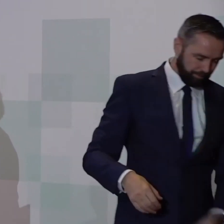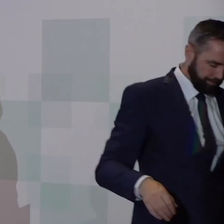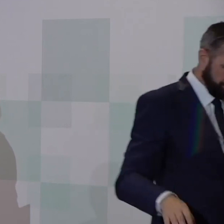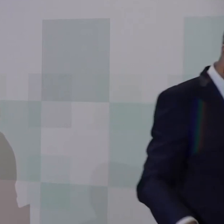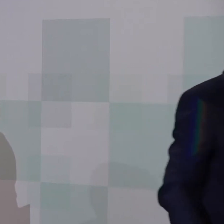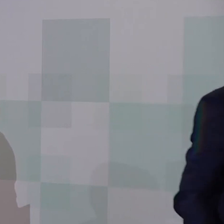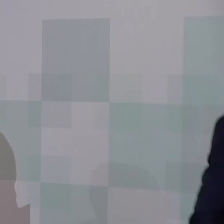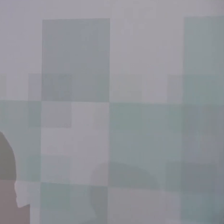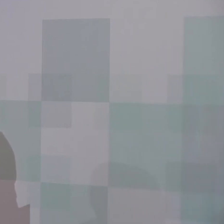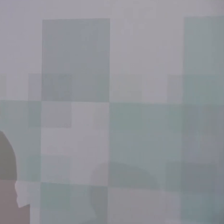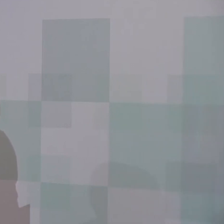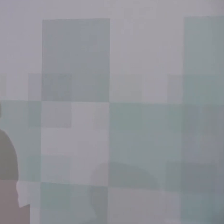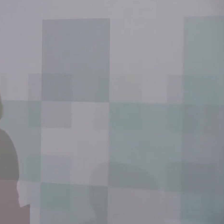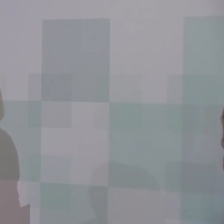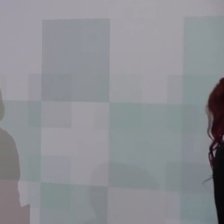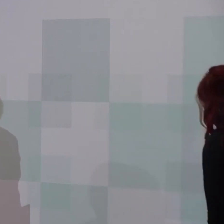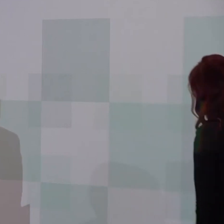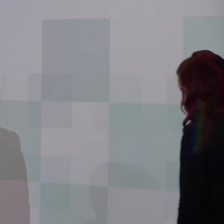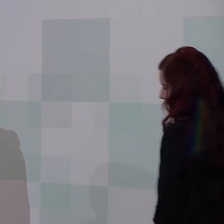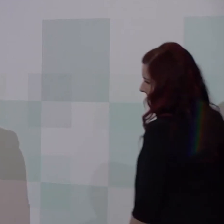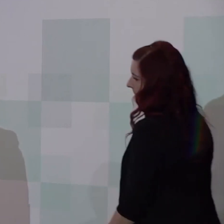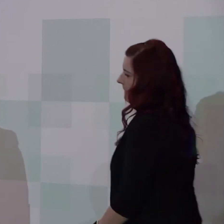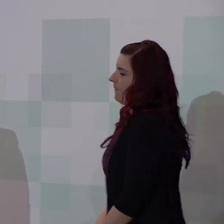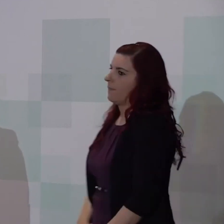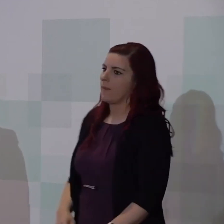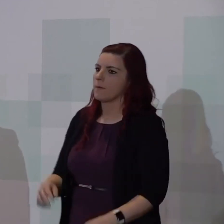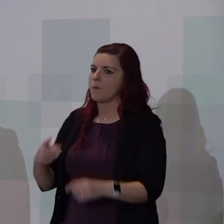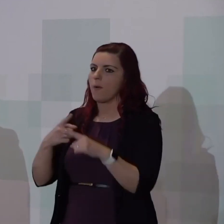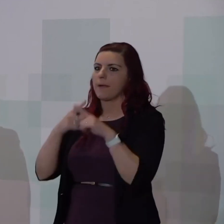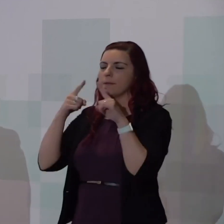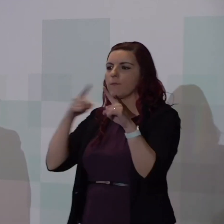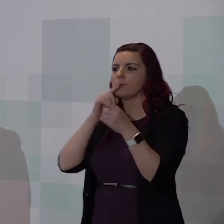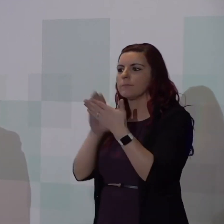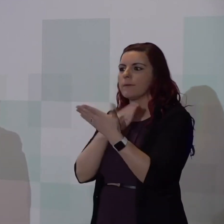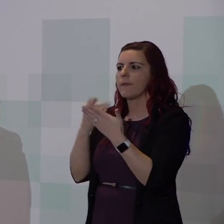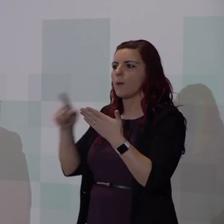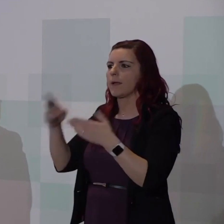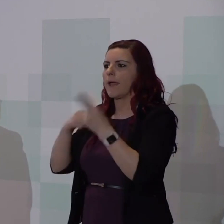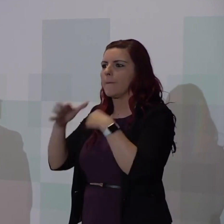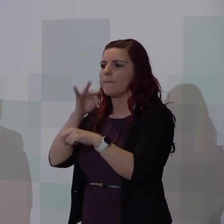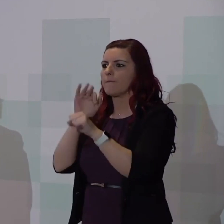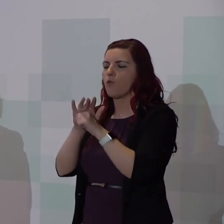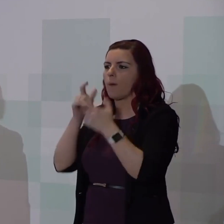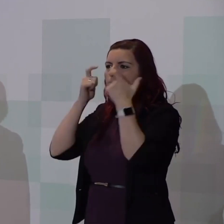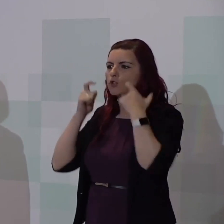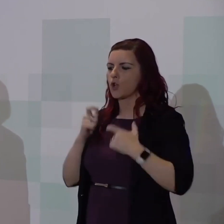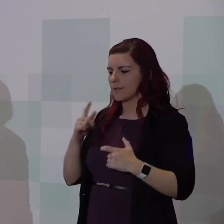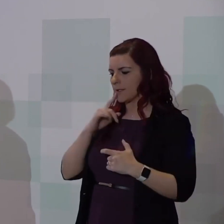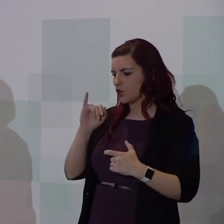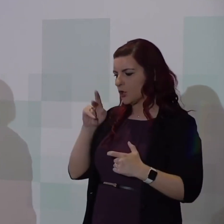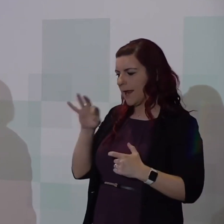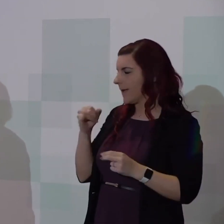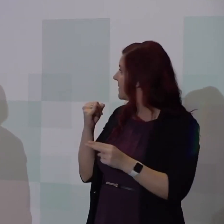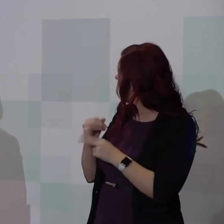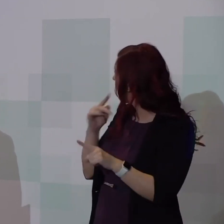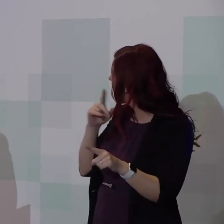different interpretation of that is one that was given by Justice Denham, as she then was, in the Sinnott case. This